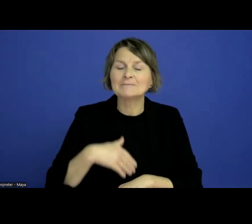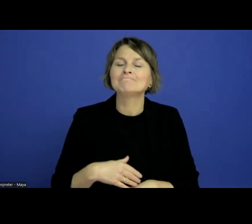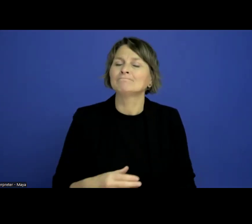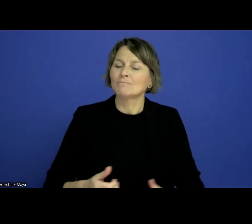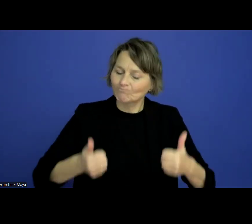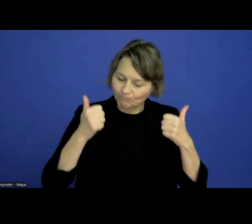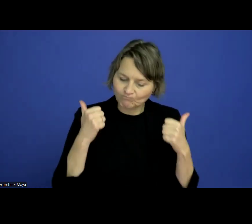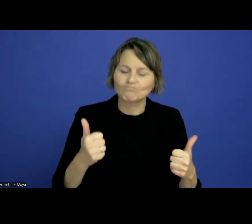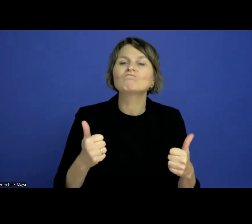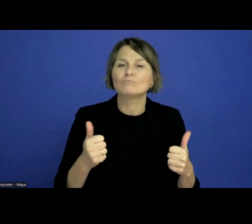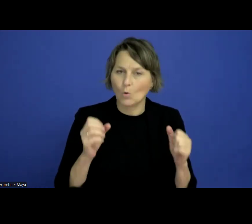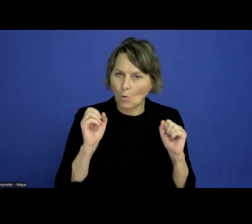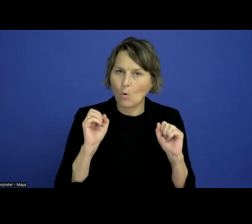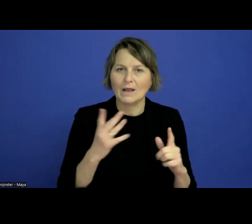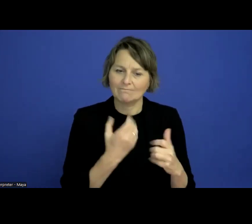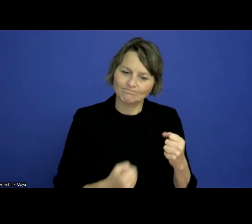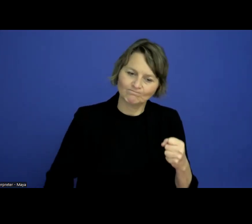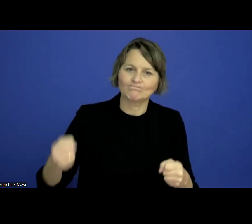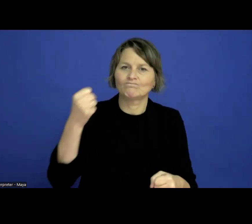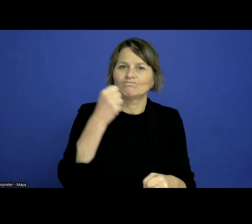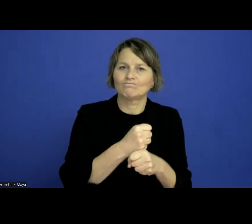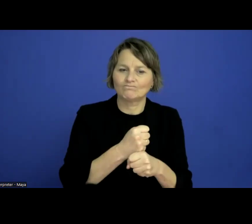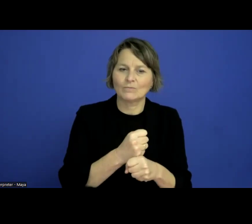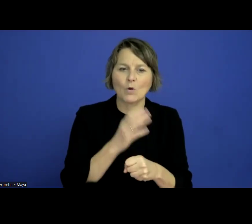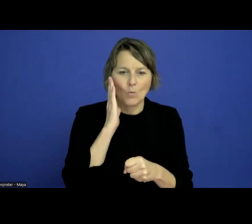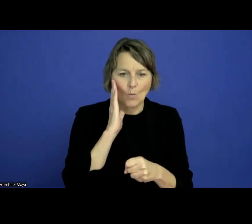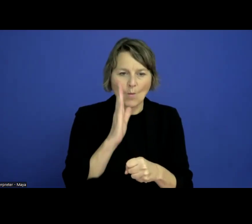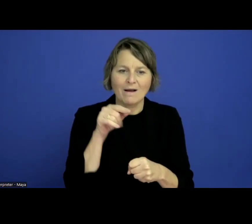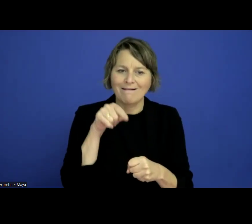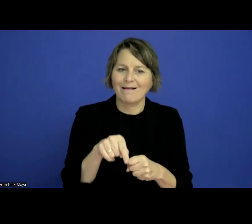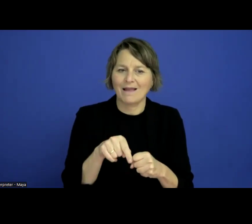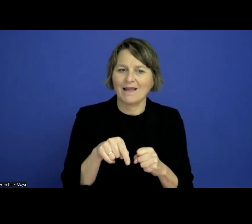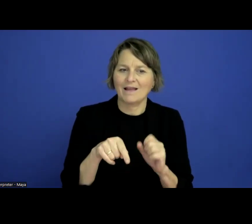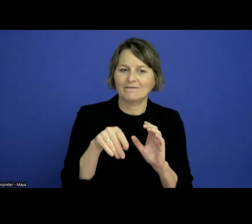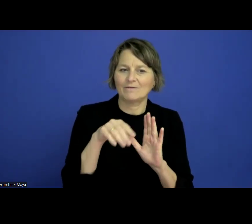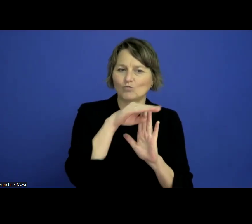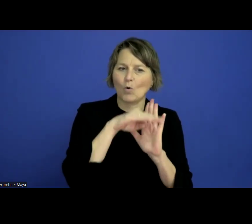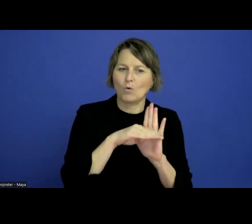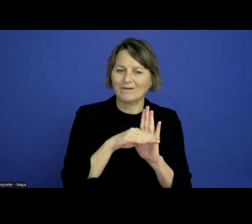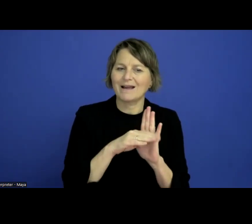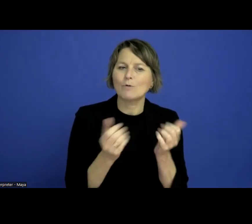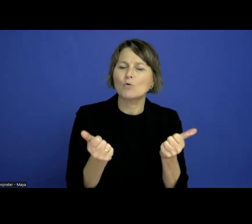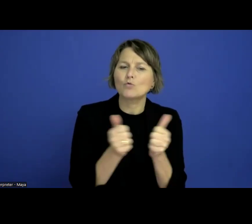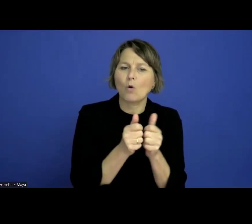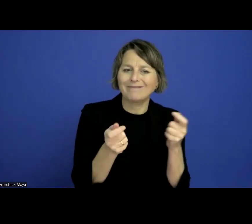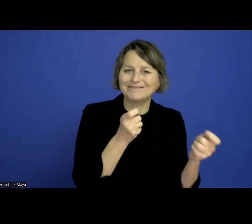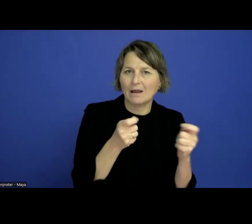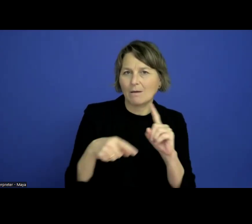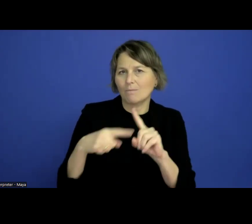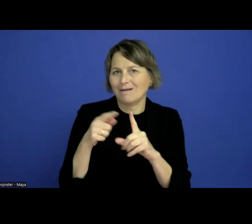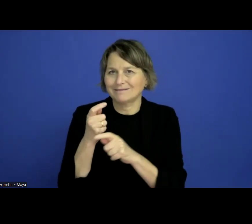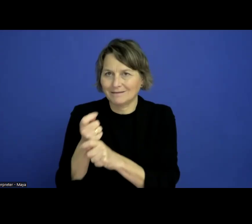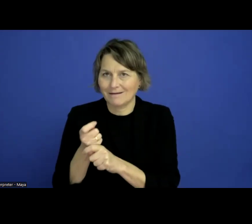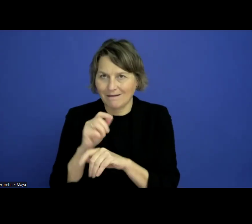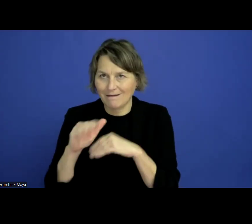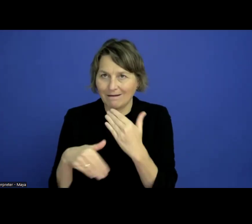a comprehensive program, so called Share and Care, which is an international program set up in all of our